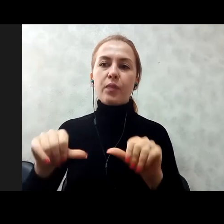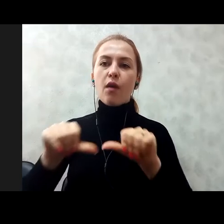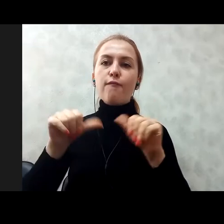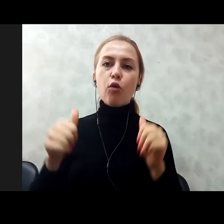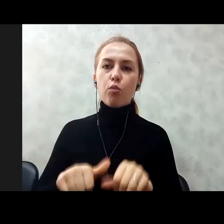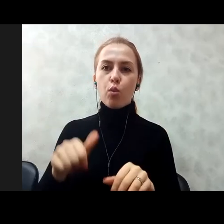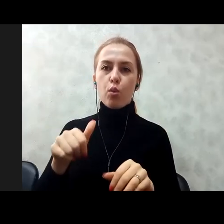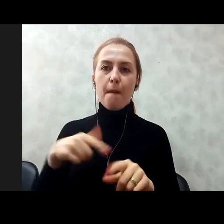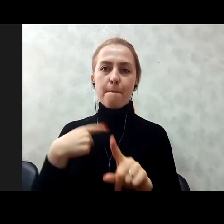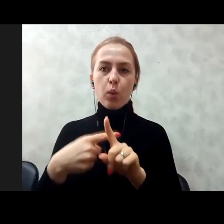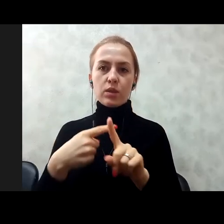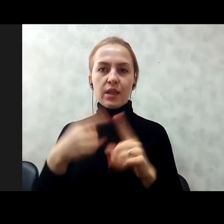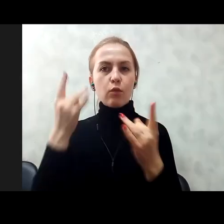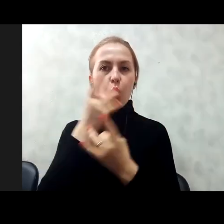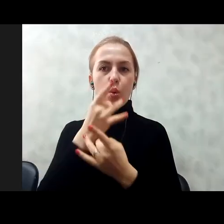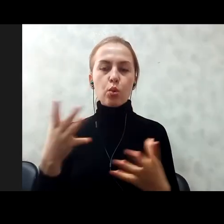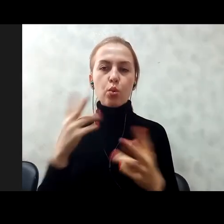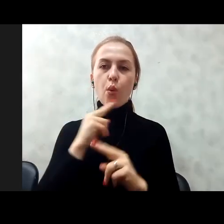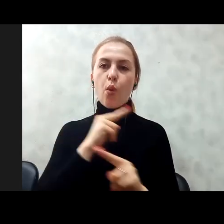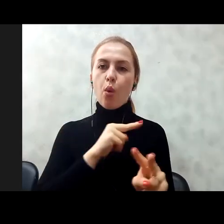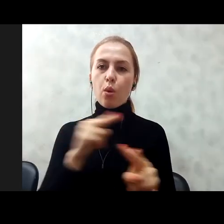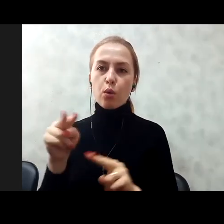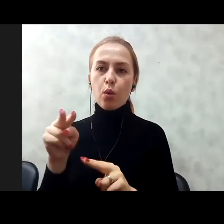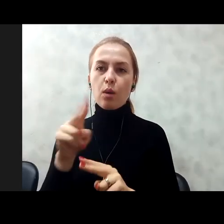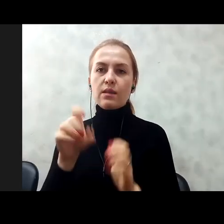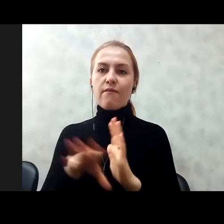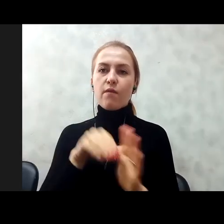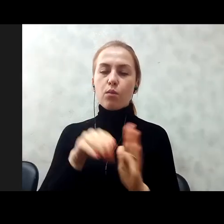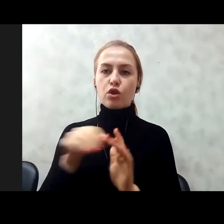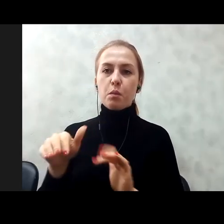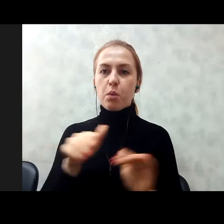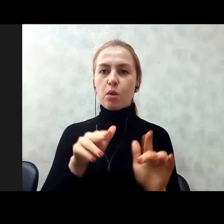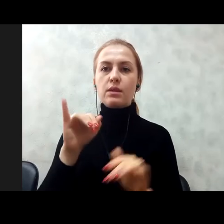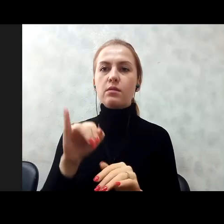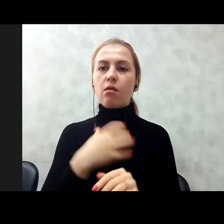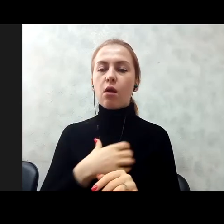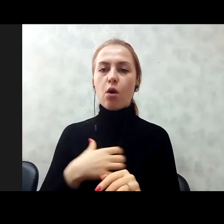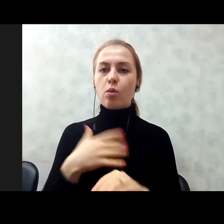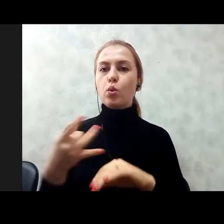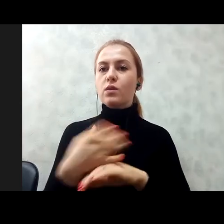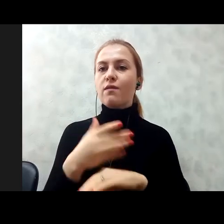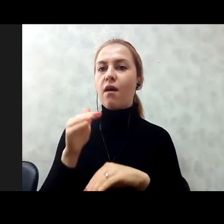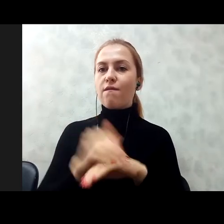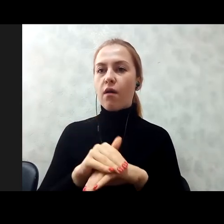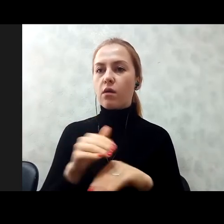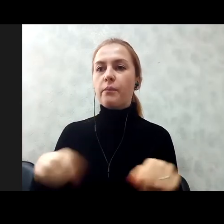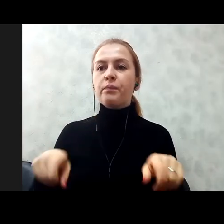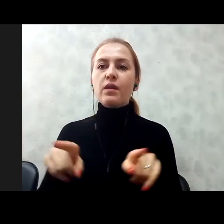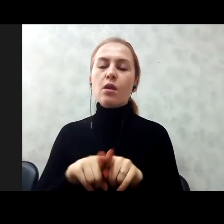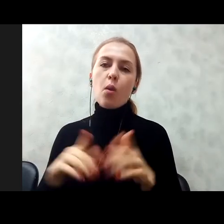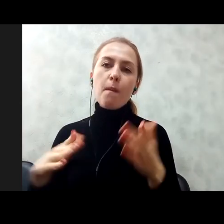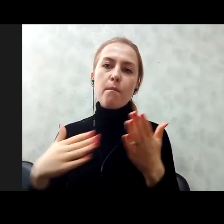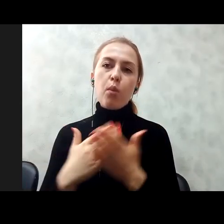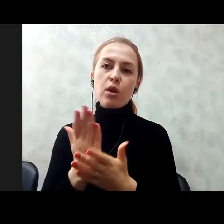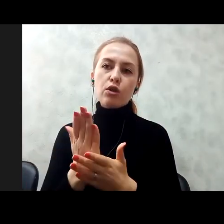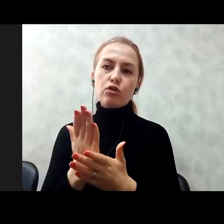interests, which forms the positive culture of control and monitoring over the election